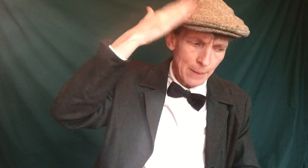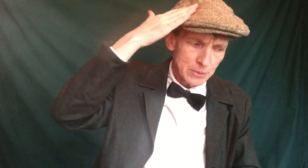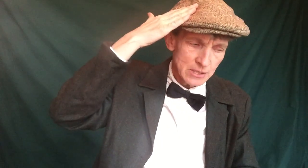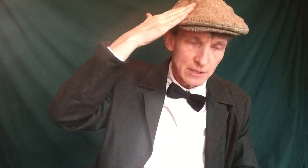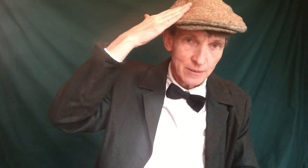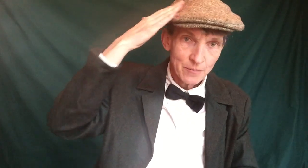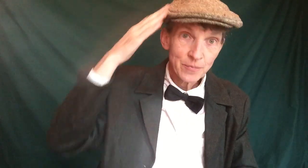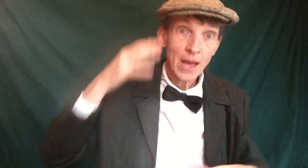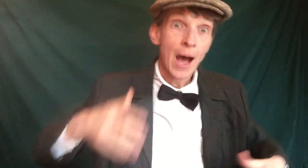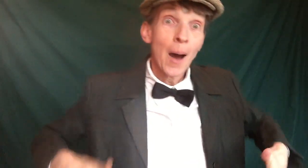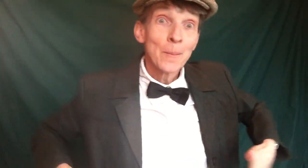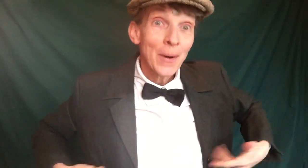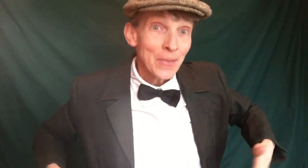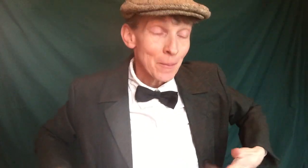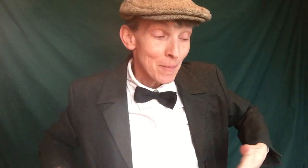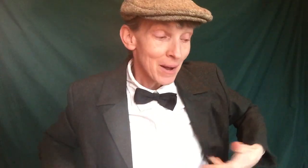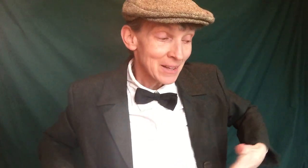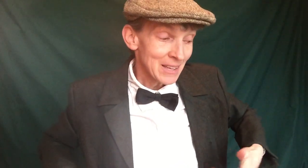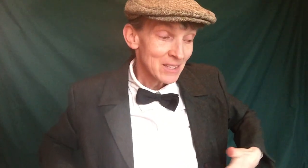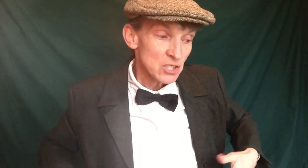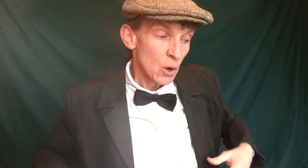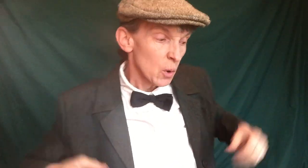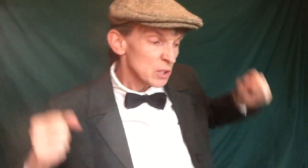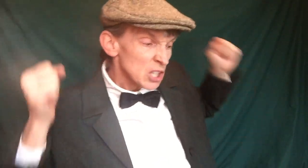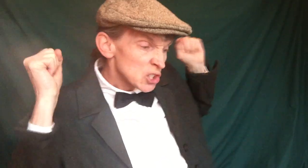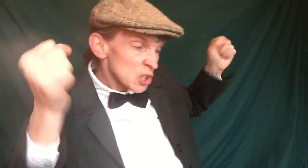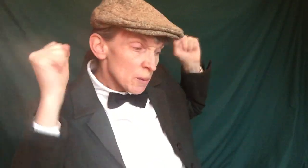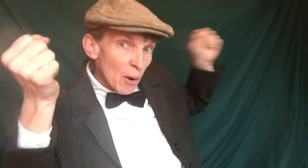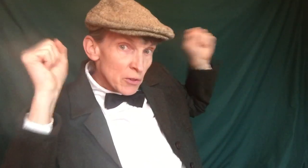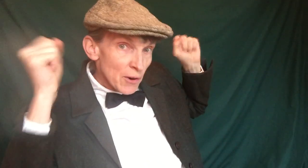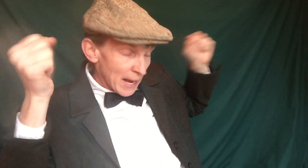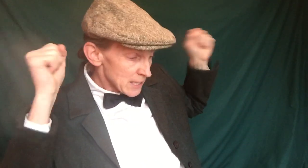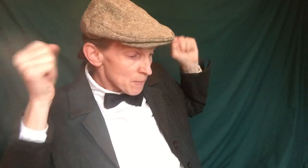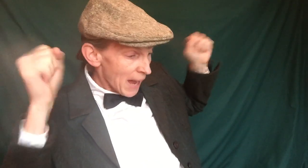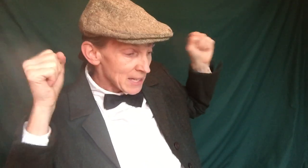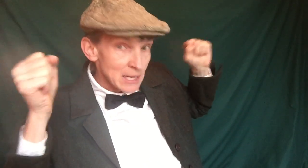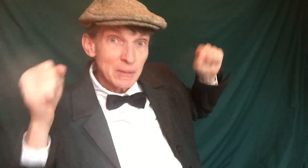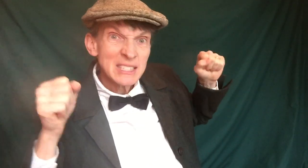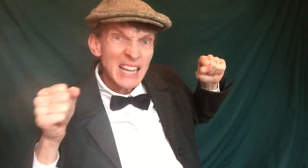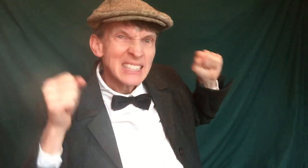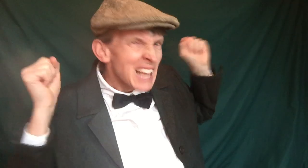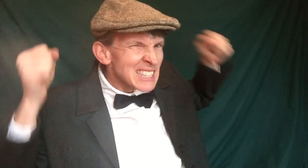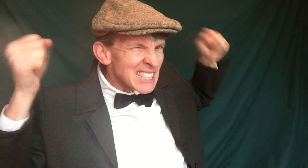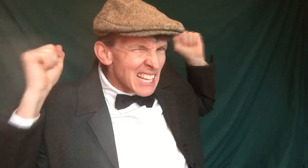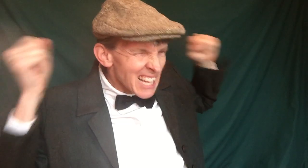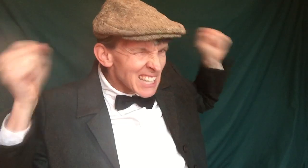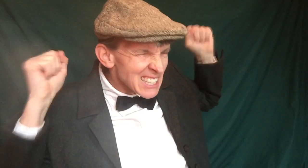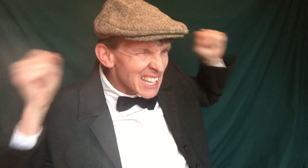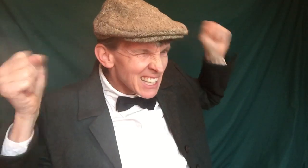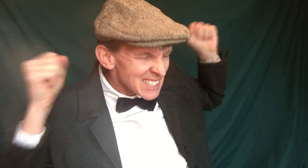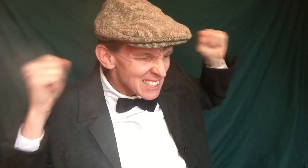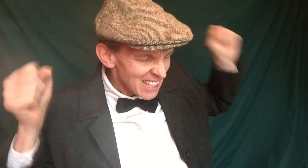caps." But the monkeys only shook both their hands back at him and said,